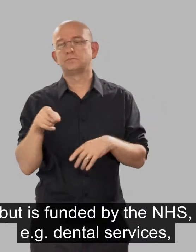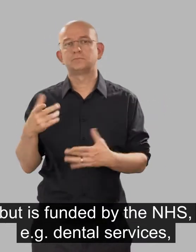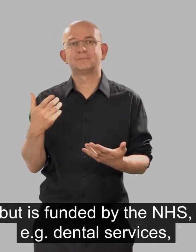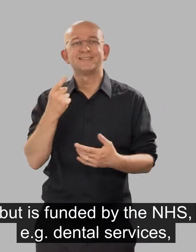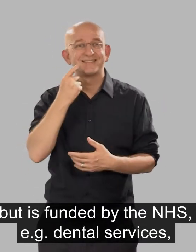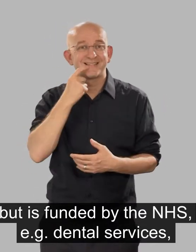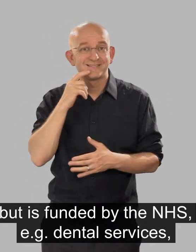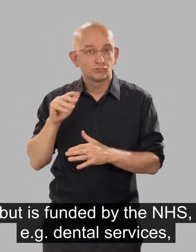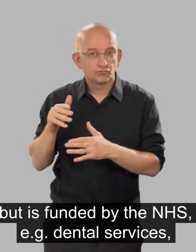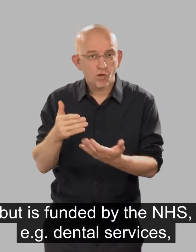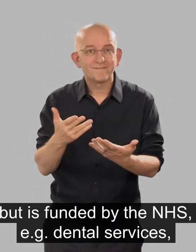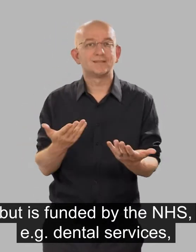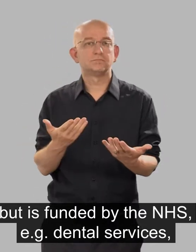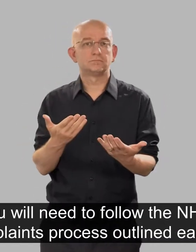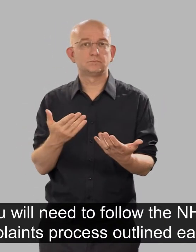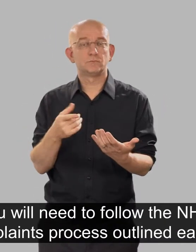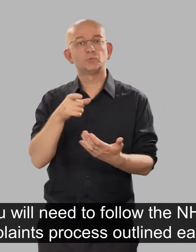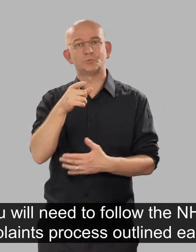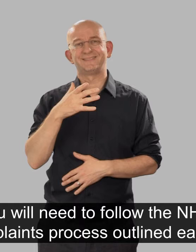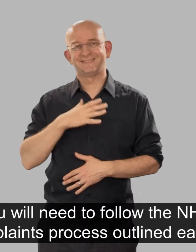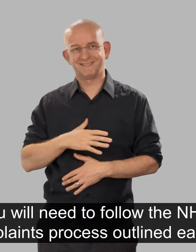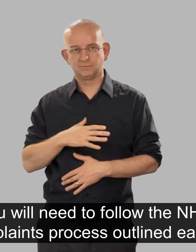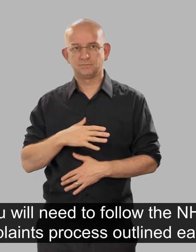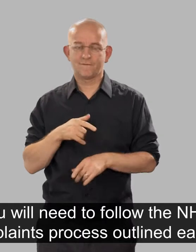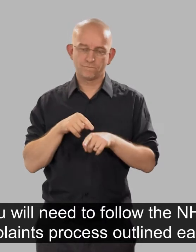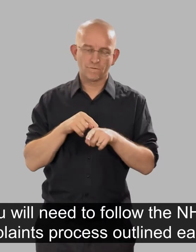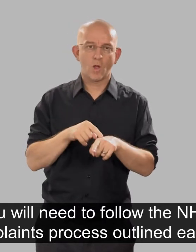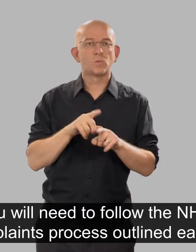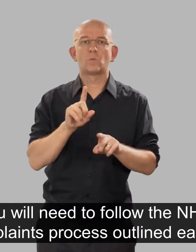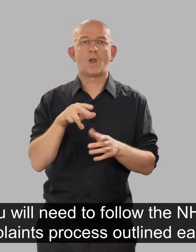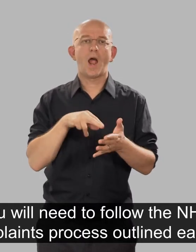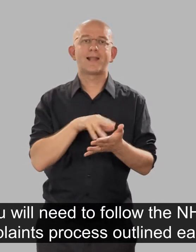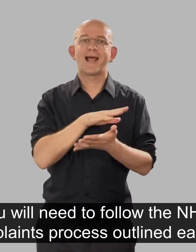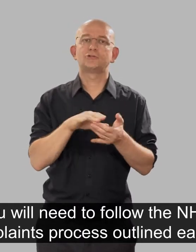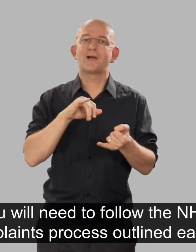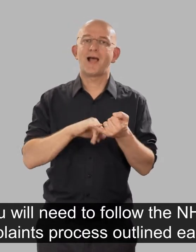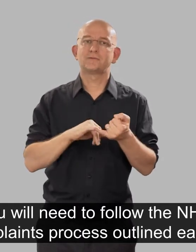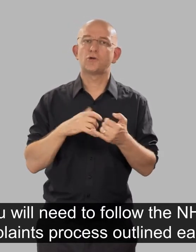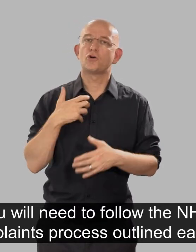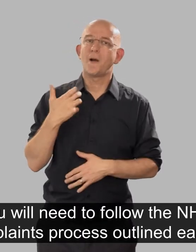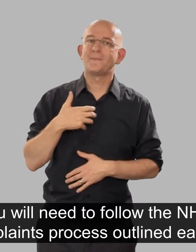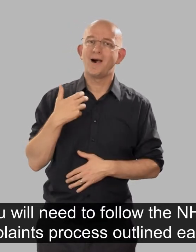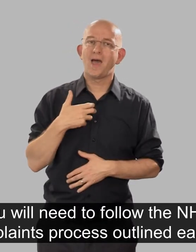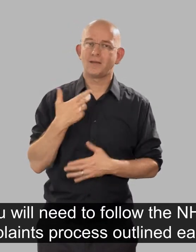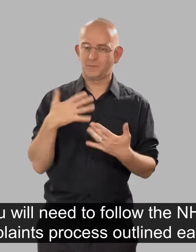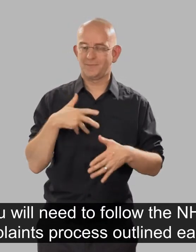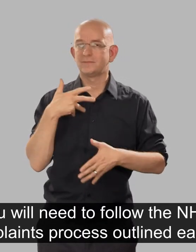e.g., dental services, you will need to follow the NHS complaints process